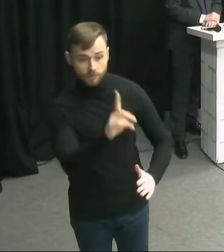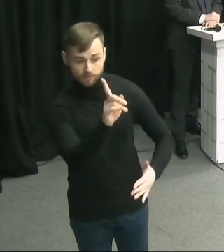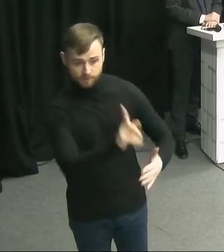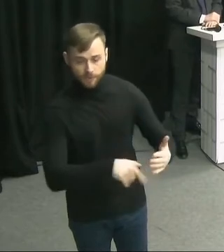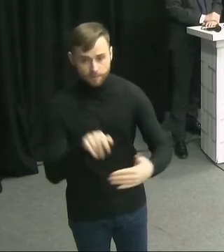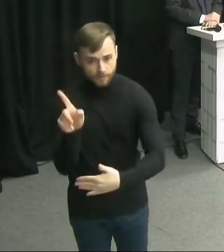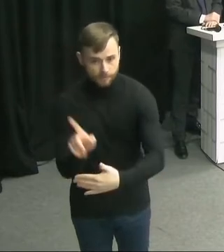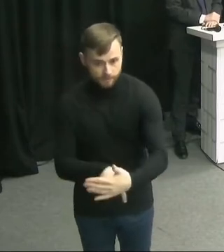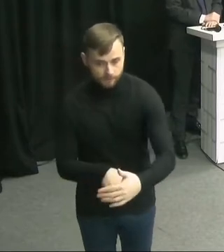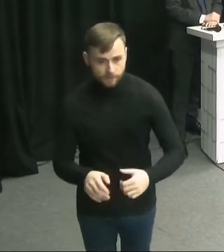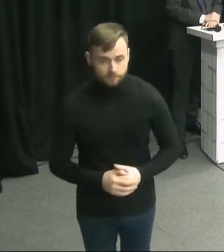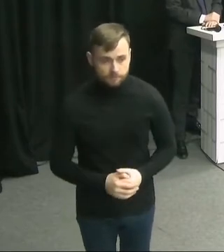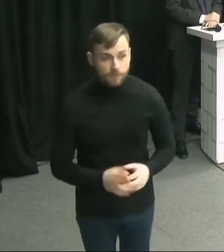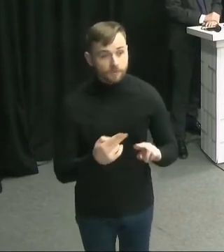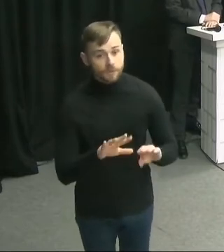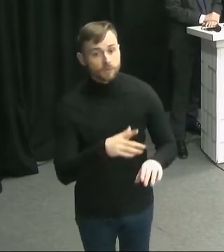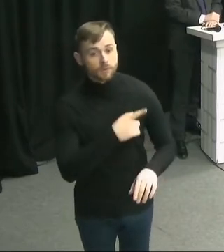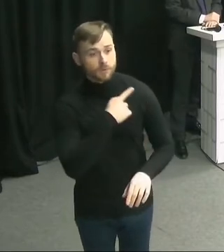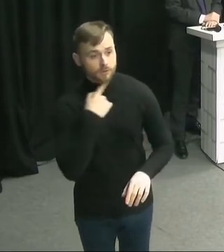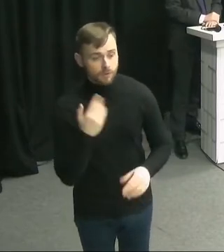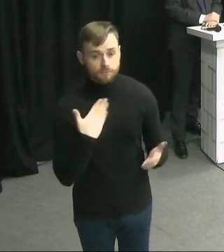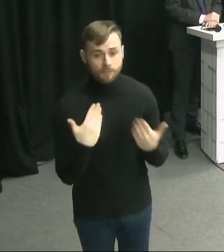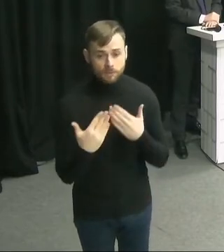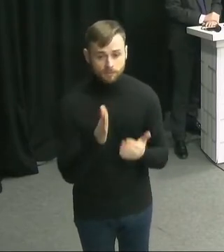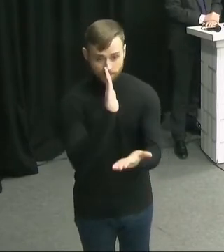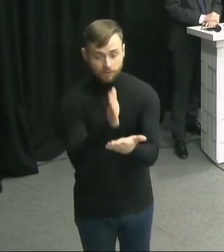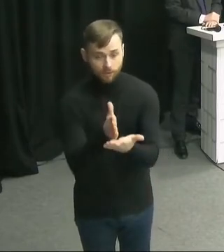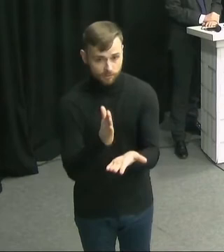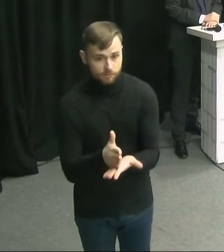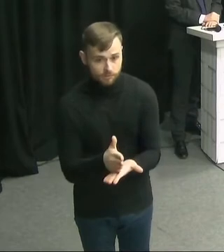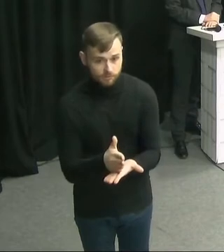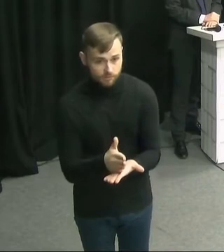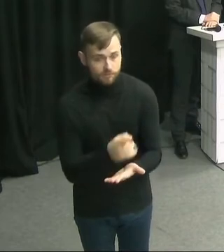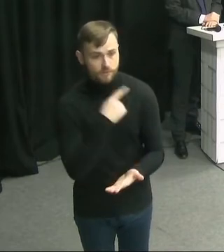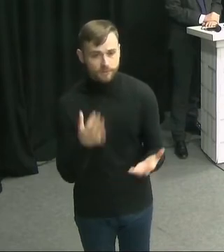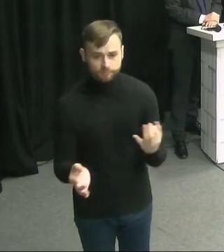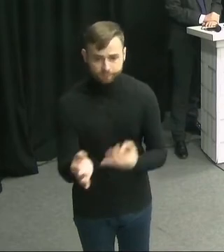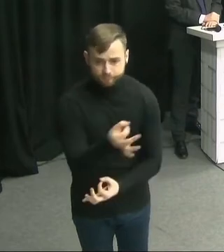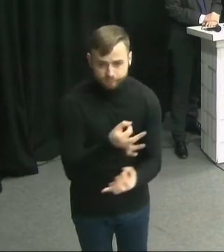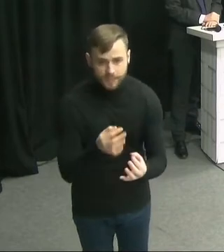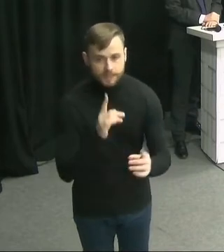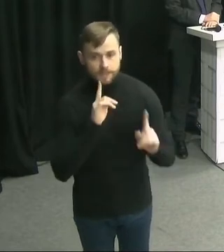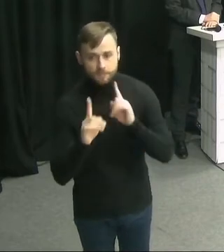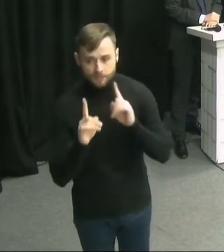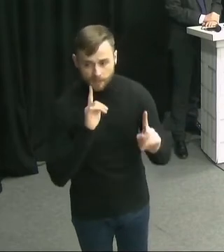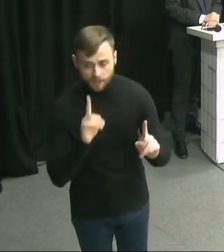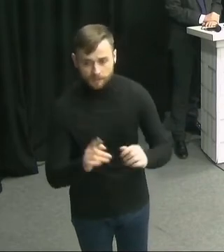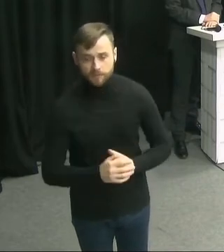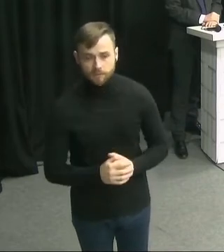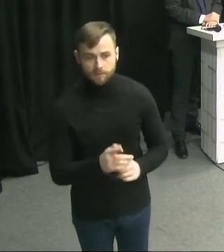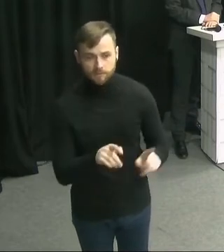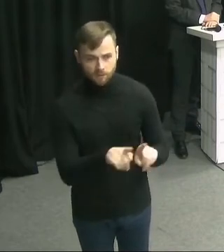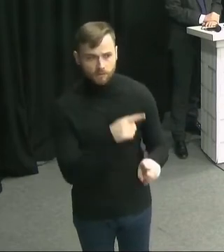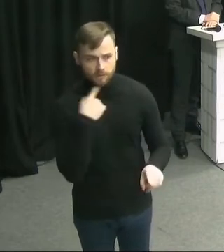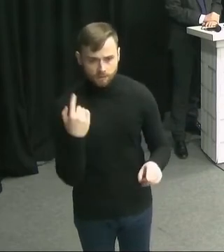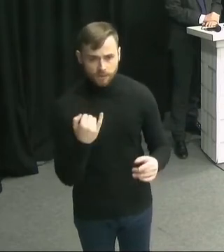both parties. We need to ensure there are more seminars, more discussions, more talks between both parties. And then, of course, other